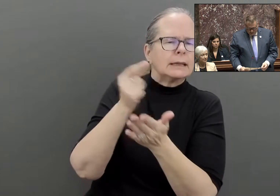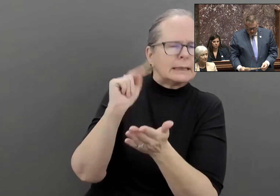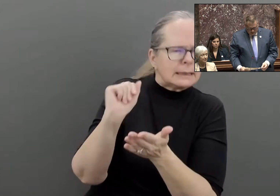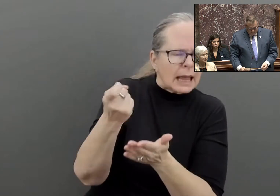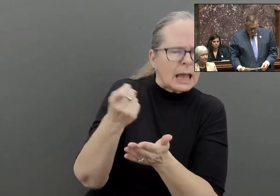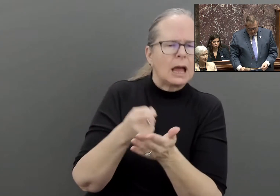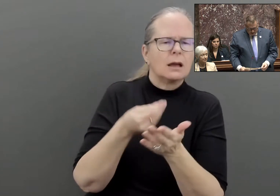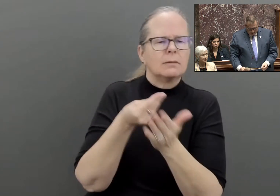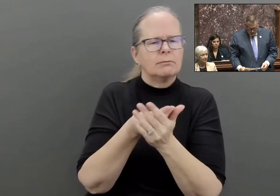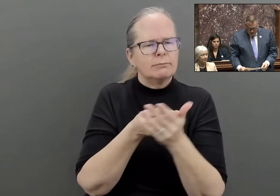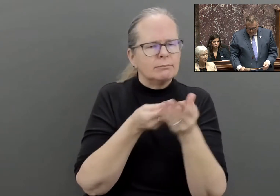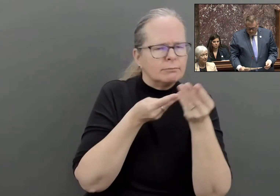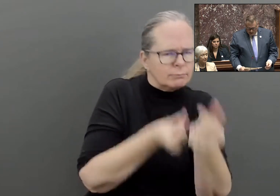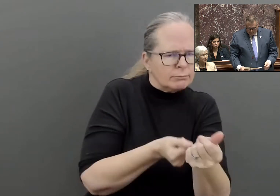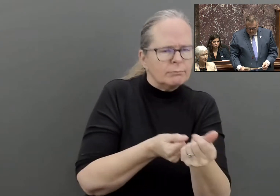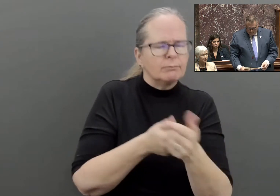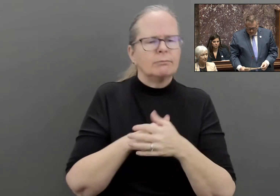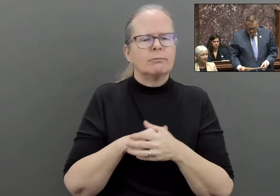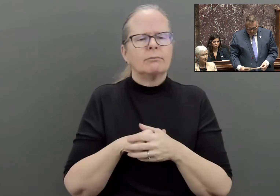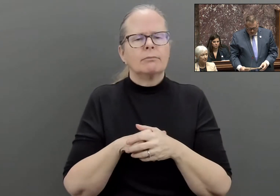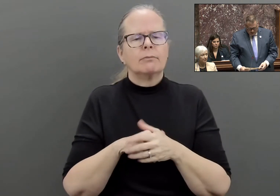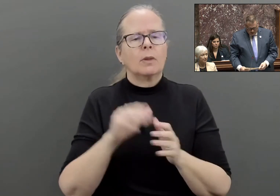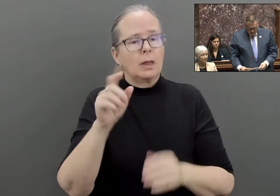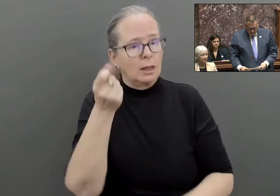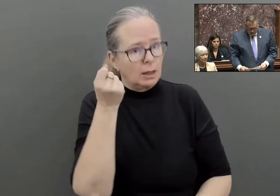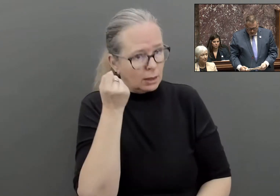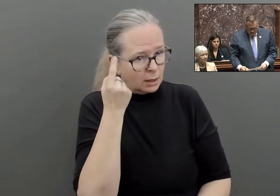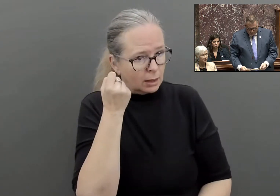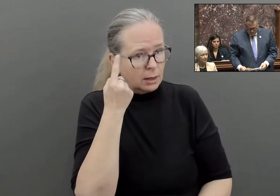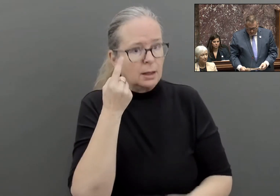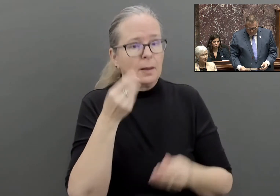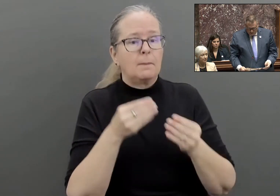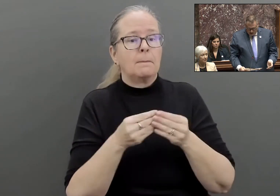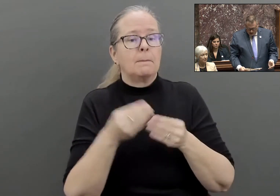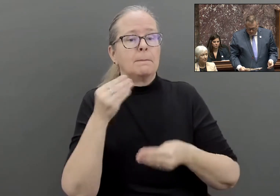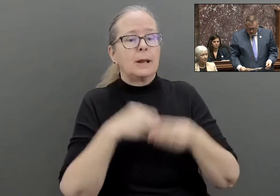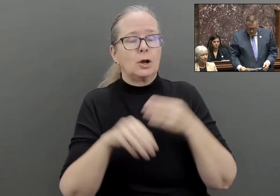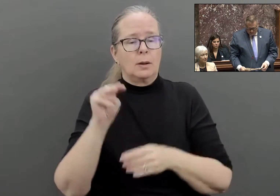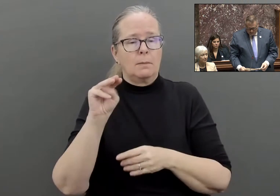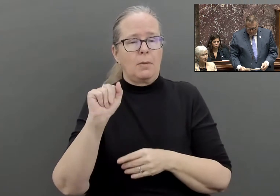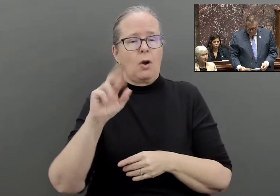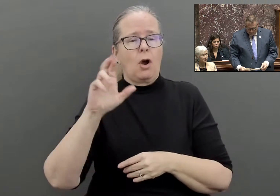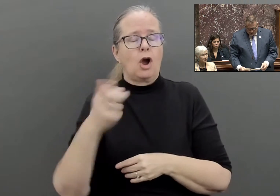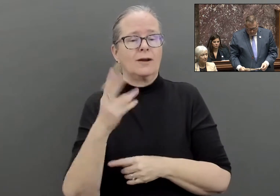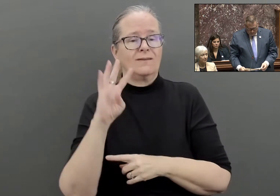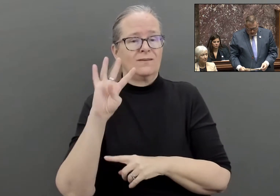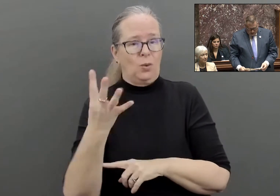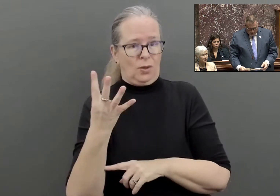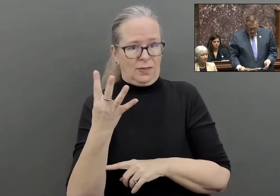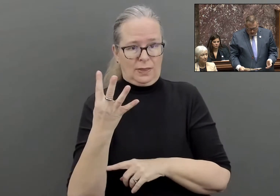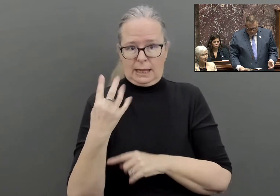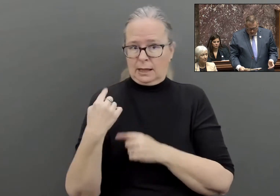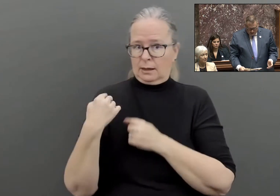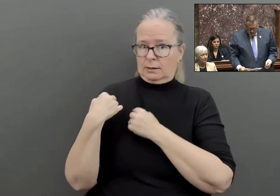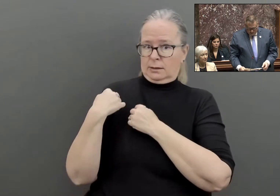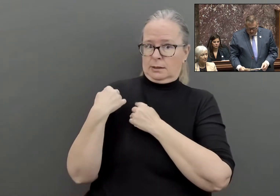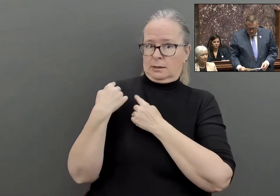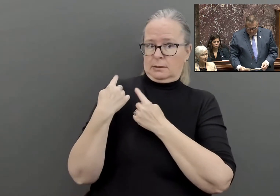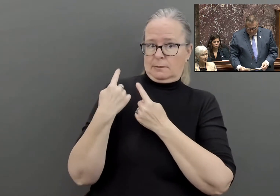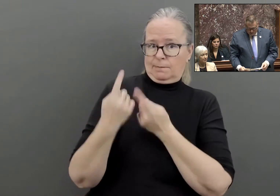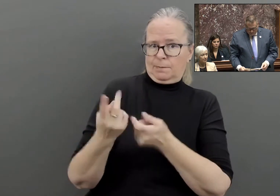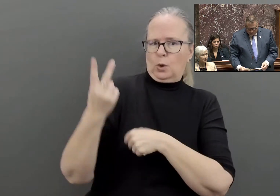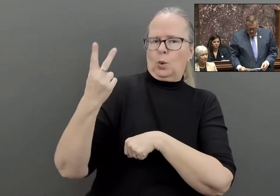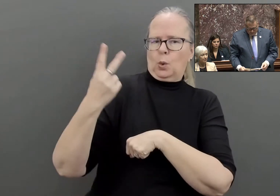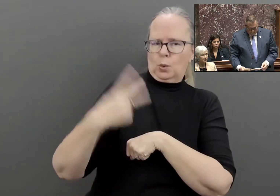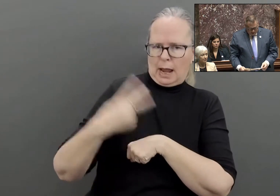4th introduction of the budget, government has introduced legislation to enact changes to a variety of taxes in BC. In the case of the tax